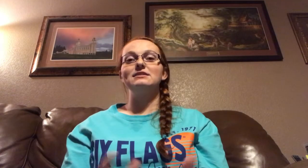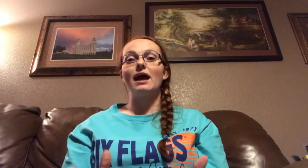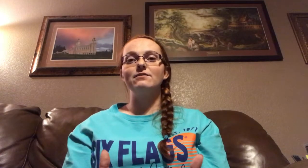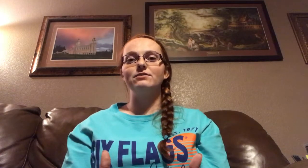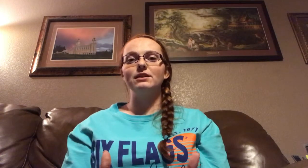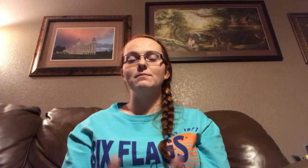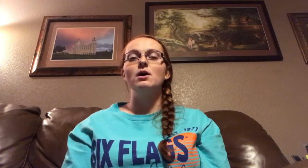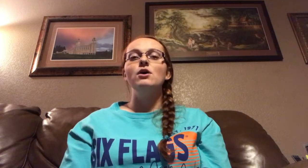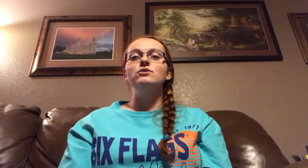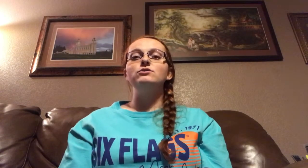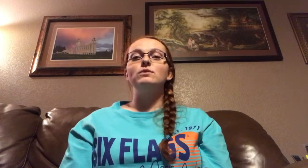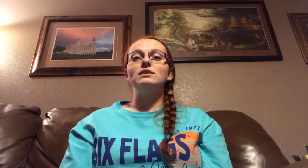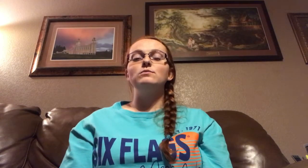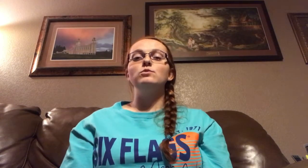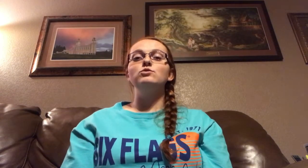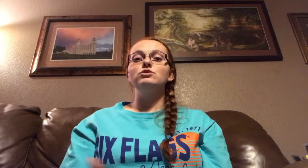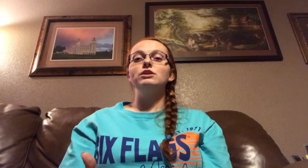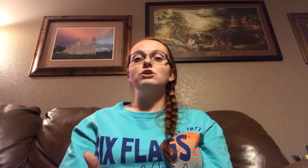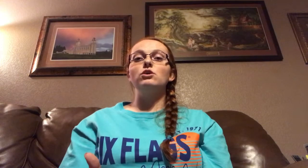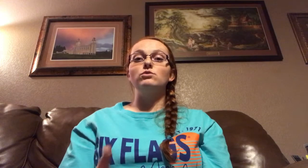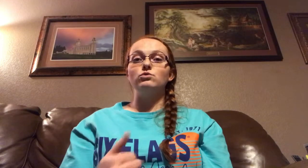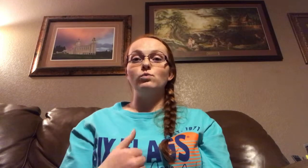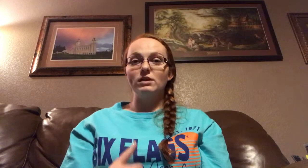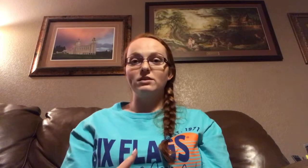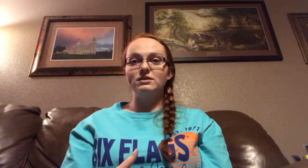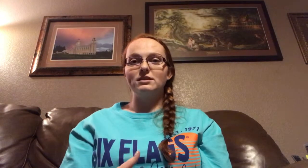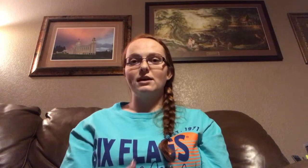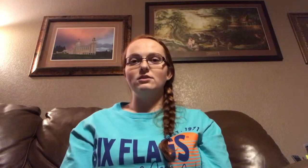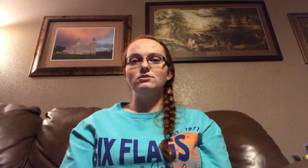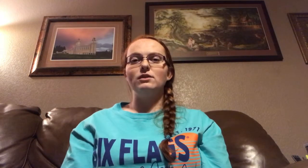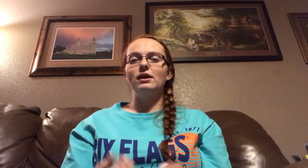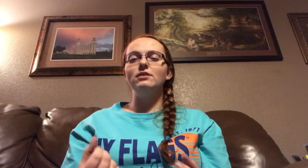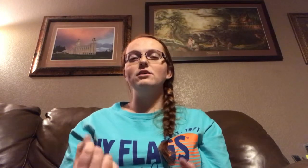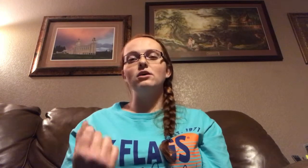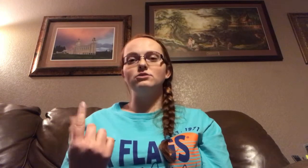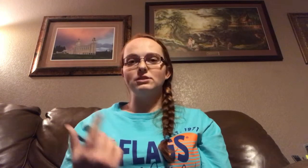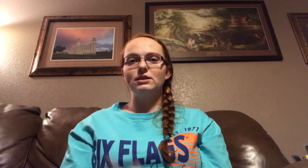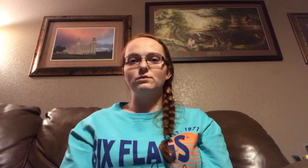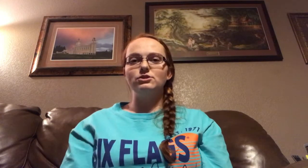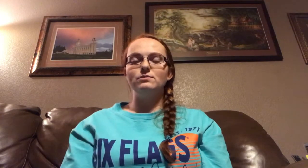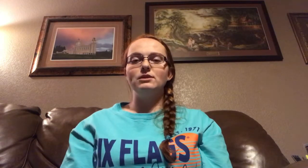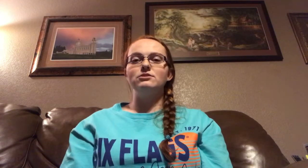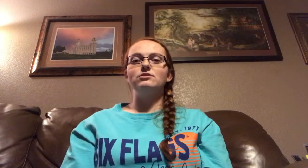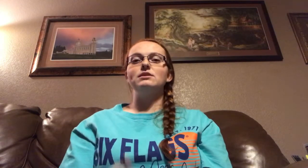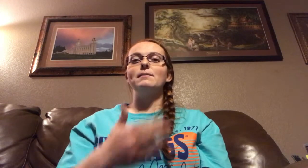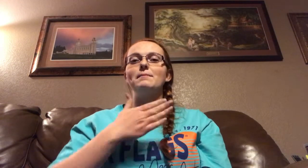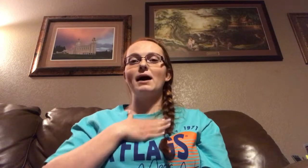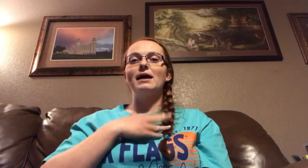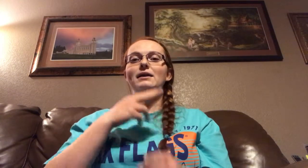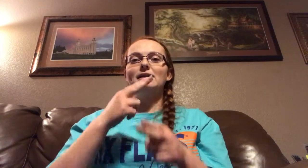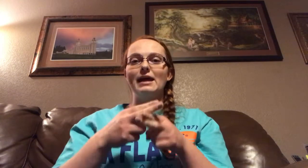sign for them. So that usually goes with the sign. So they'll understand what you mean. So you say my